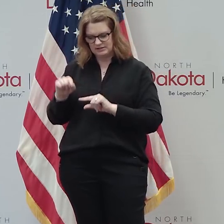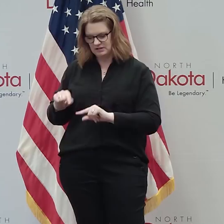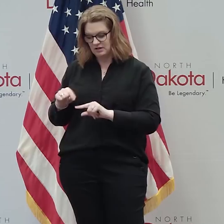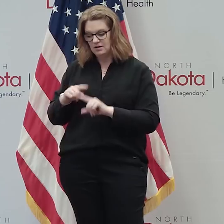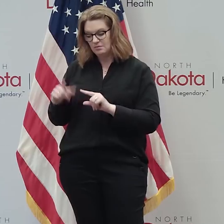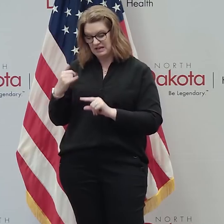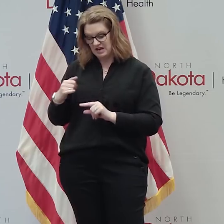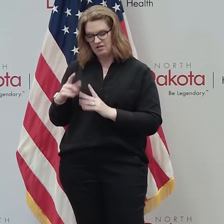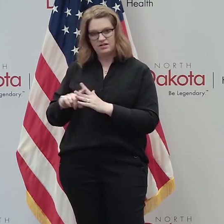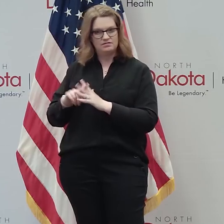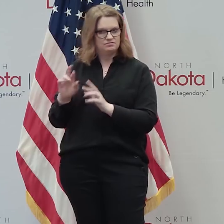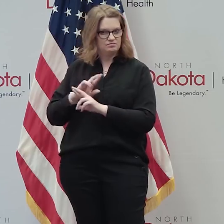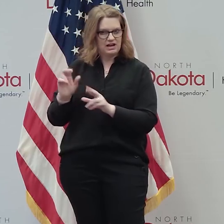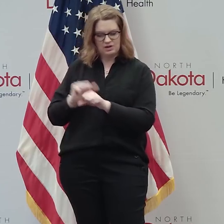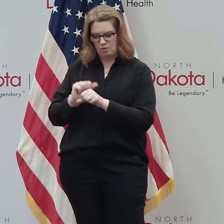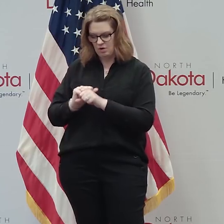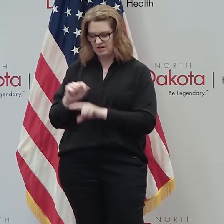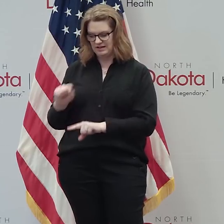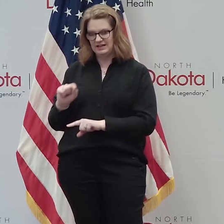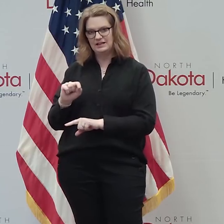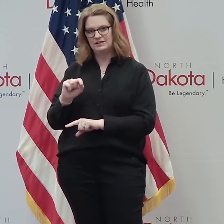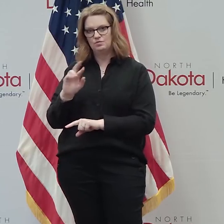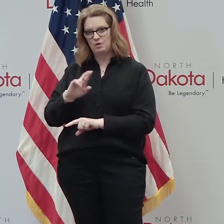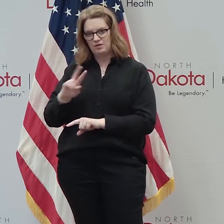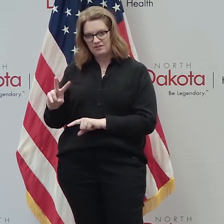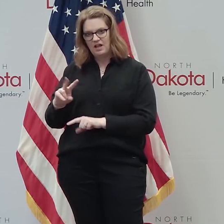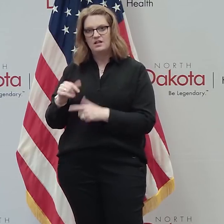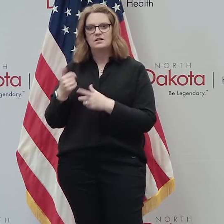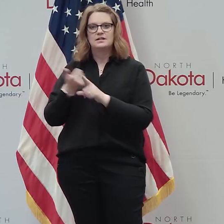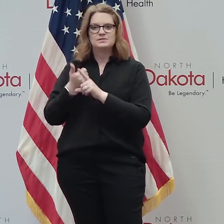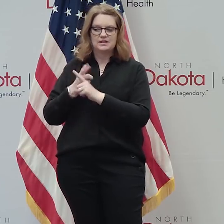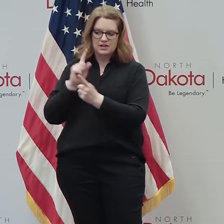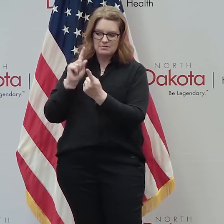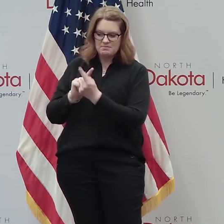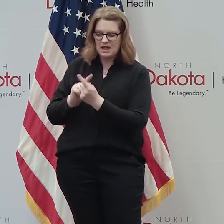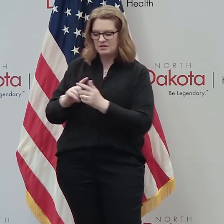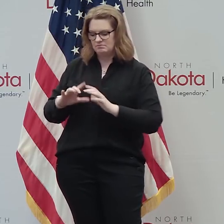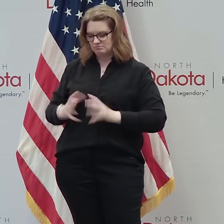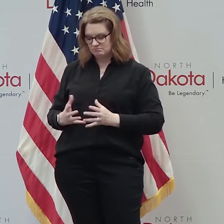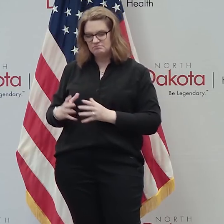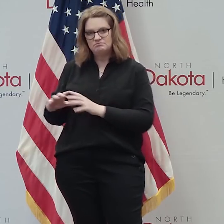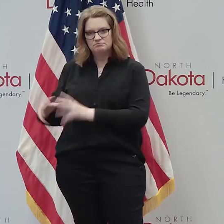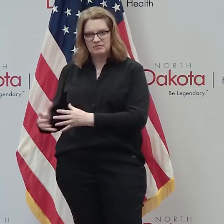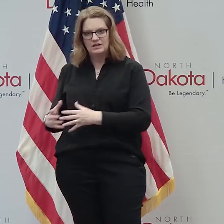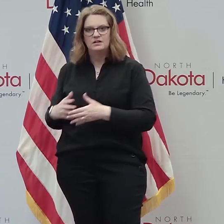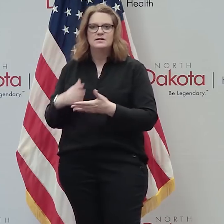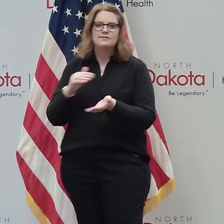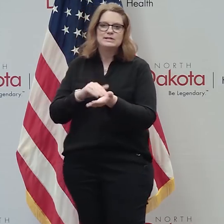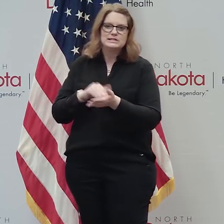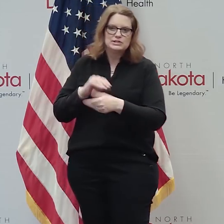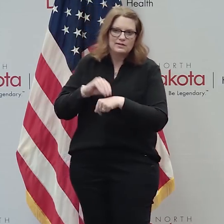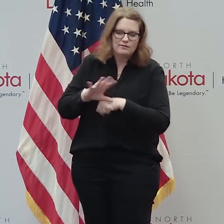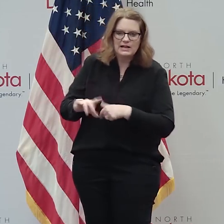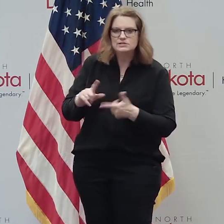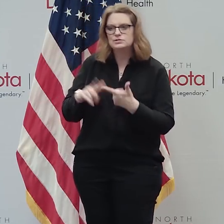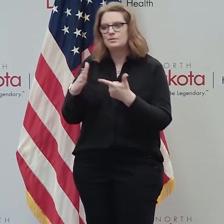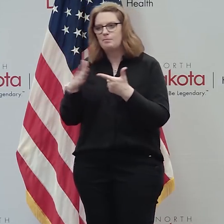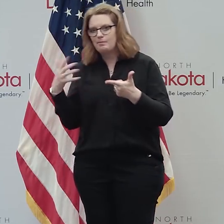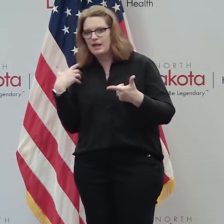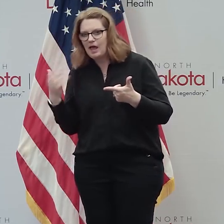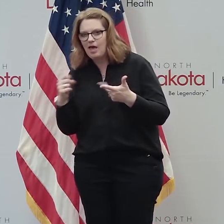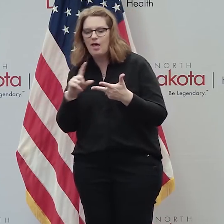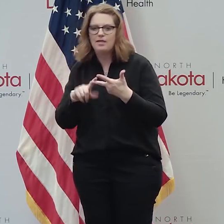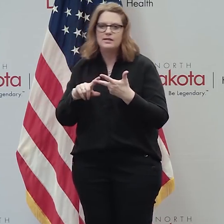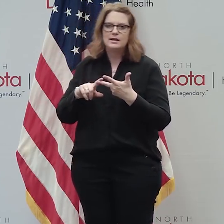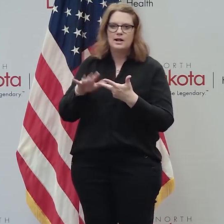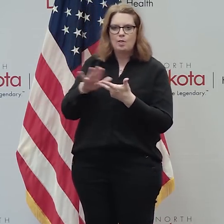great start. That task force has met. They've created subgroups consisting of public health and physician advisors. They're developing